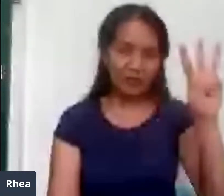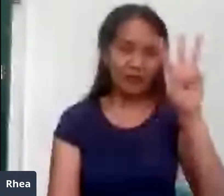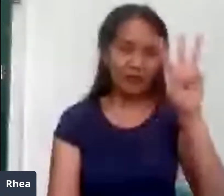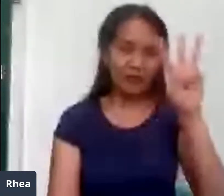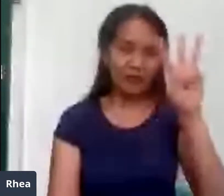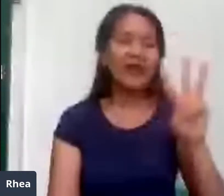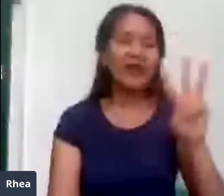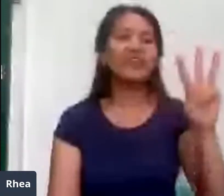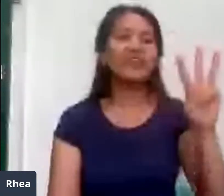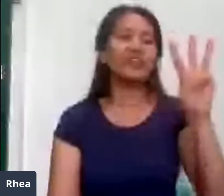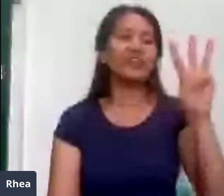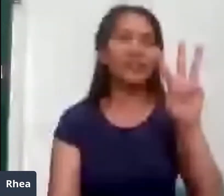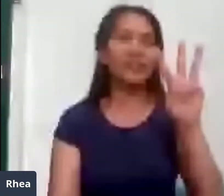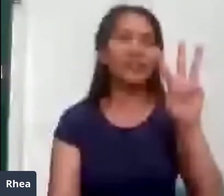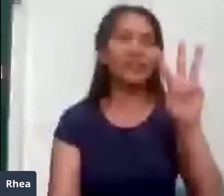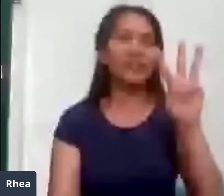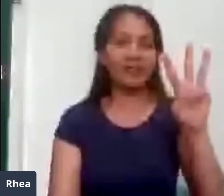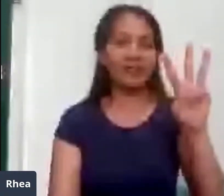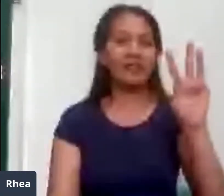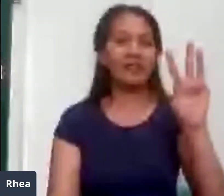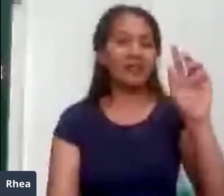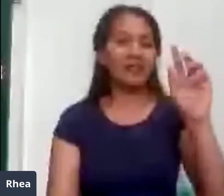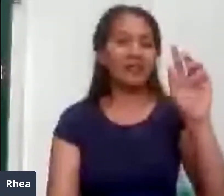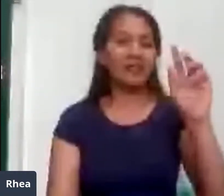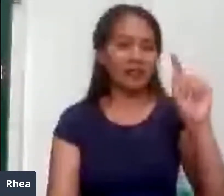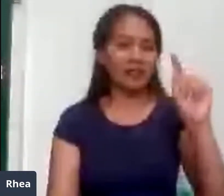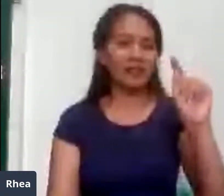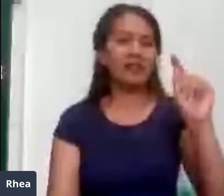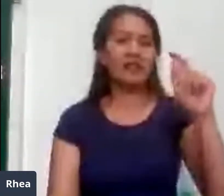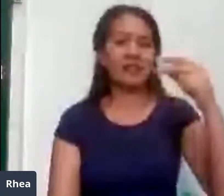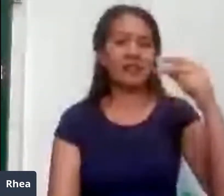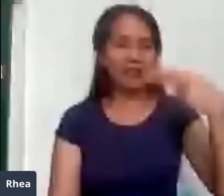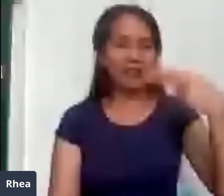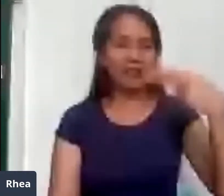Wednesday, W. Paano yung Thursday?